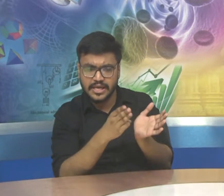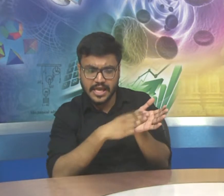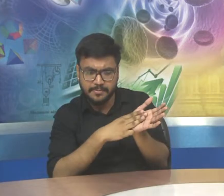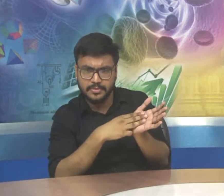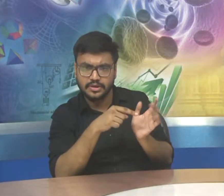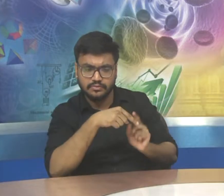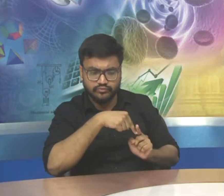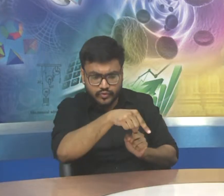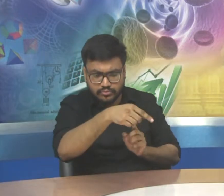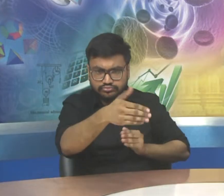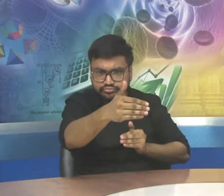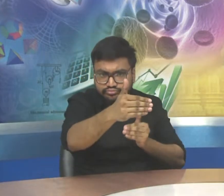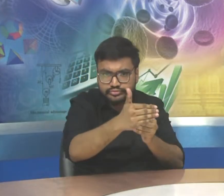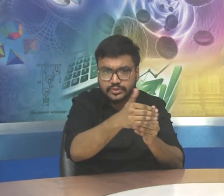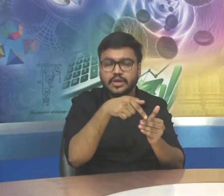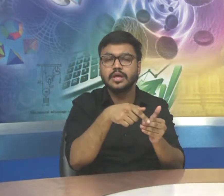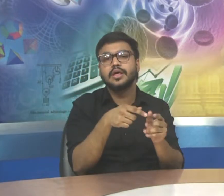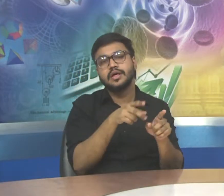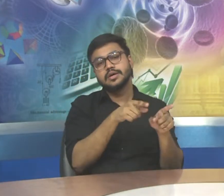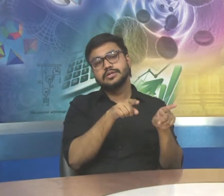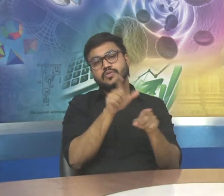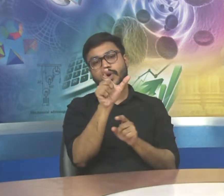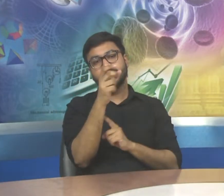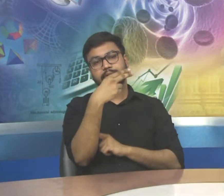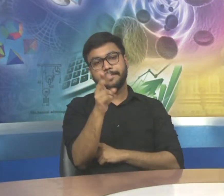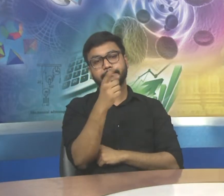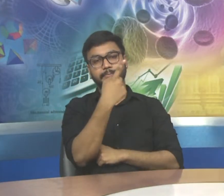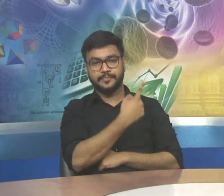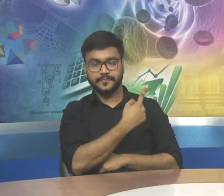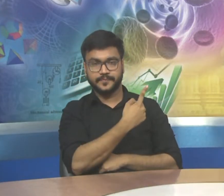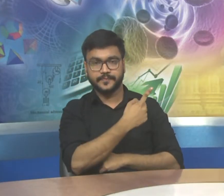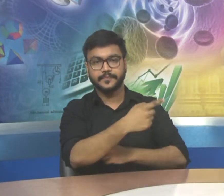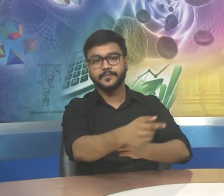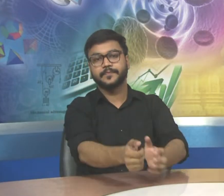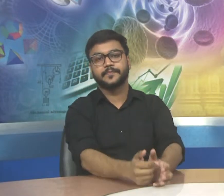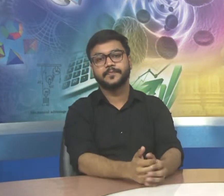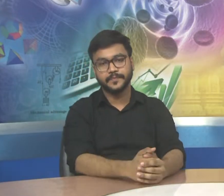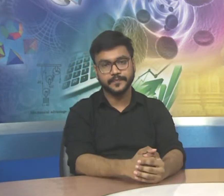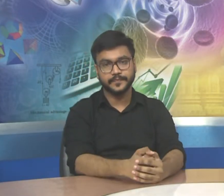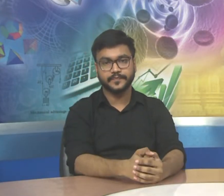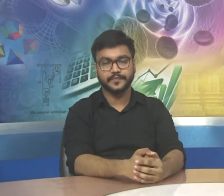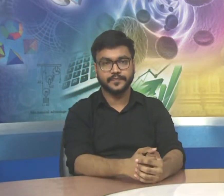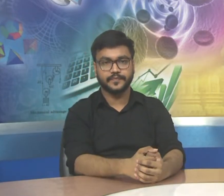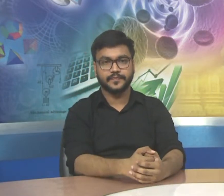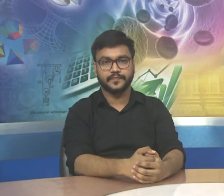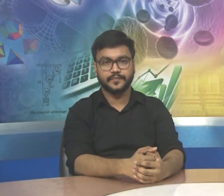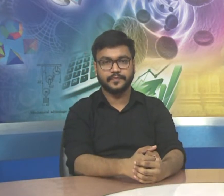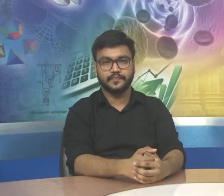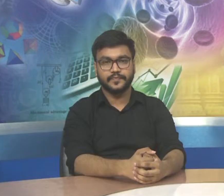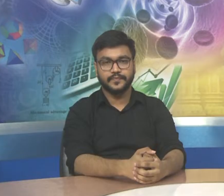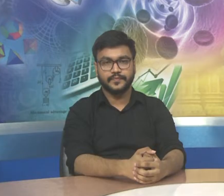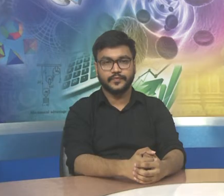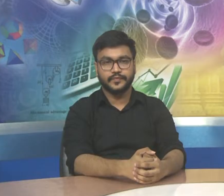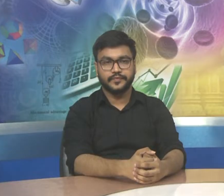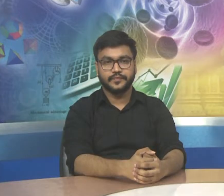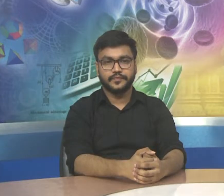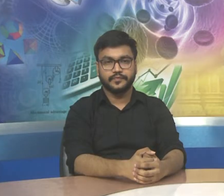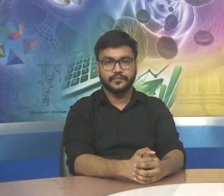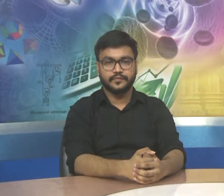every vehicle pulls a brake, so there is a distance between a car and bicycle